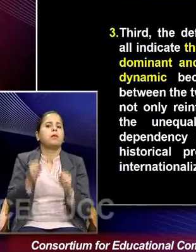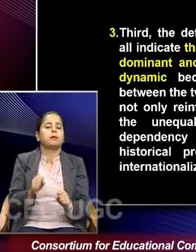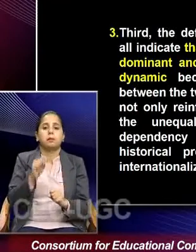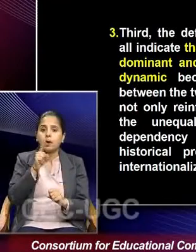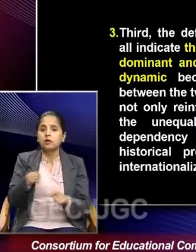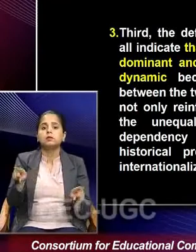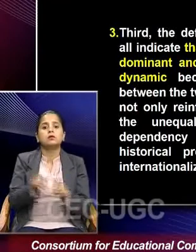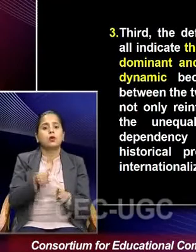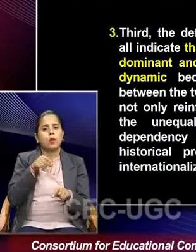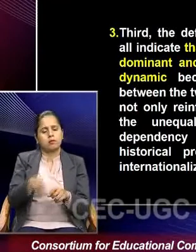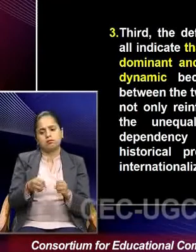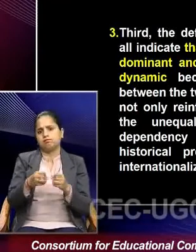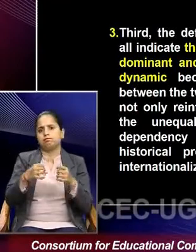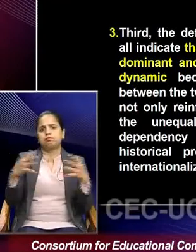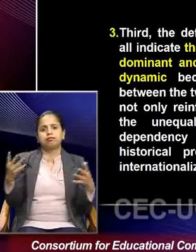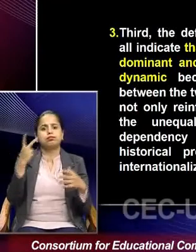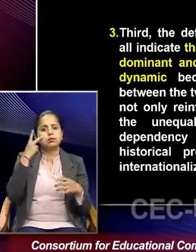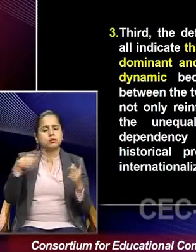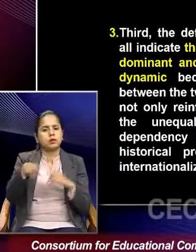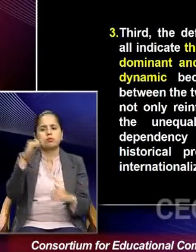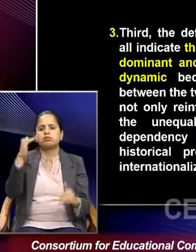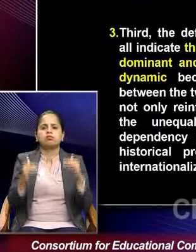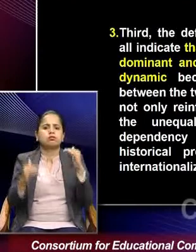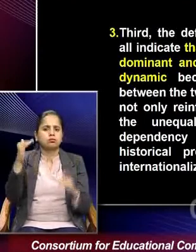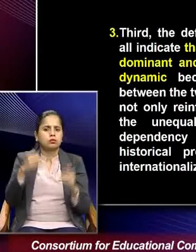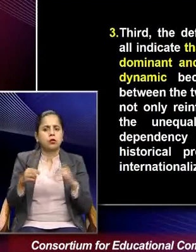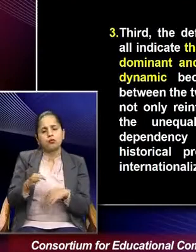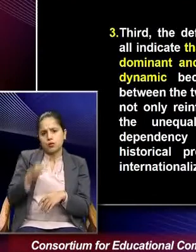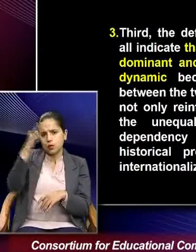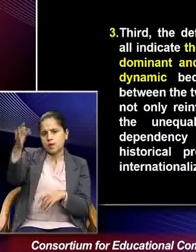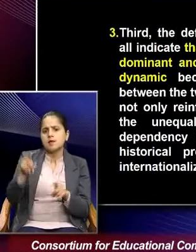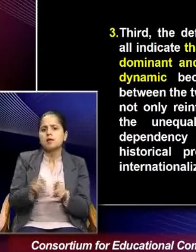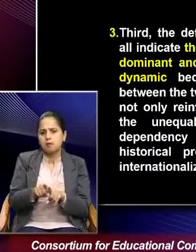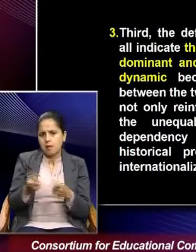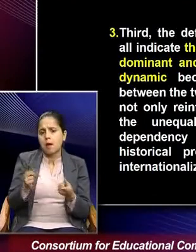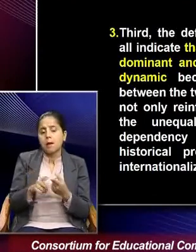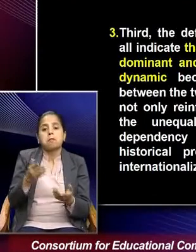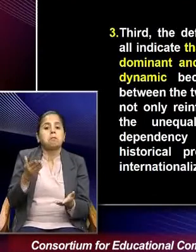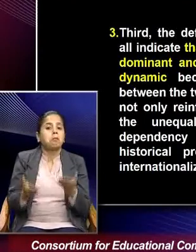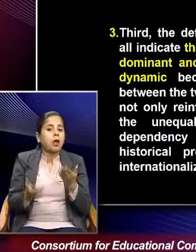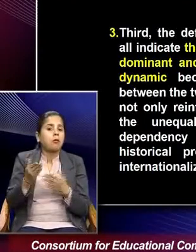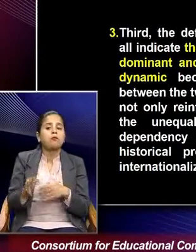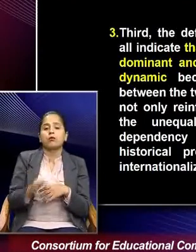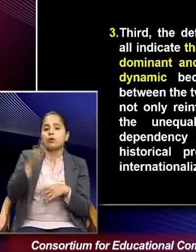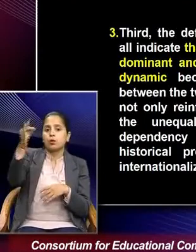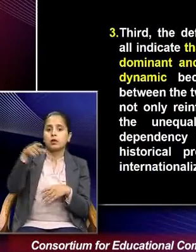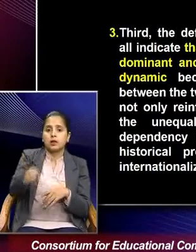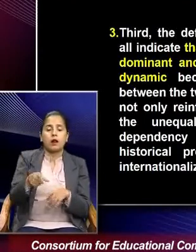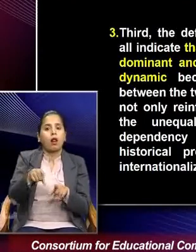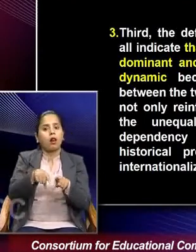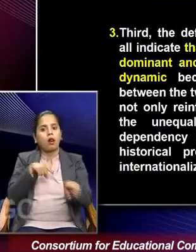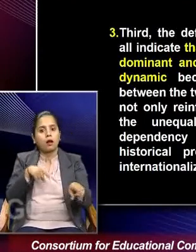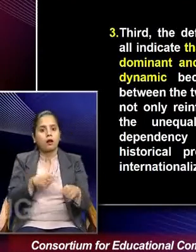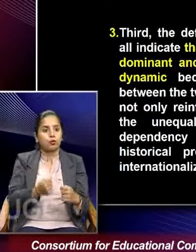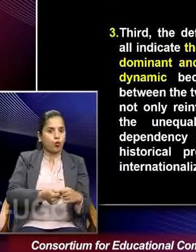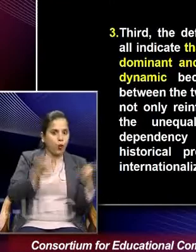also intensify these unequal patterns in future. It means that maybe in future the gap between the rich and